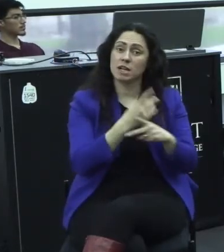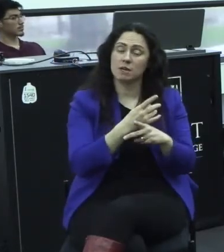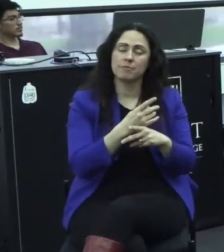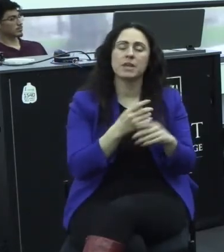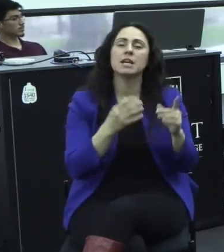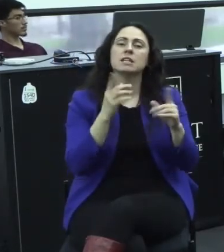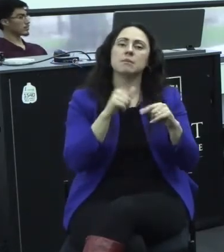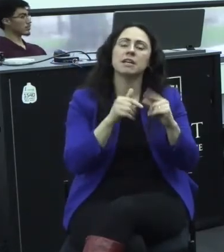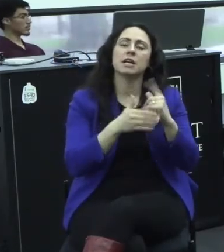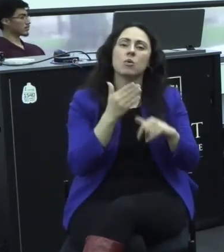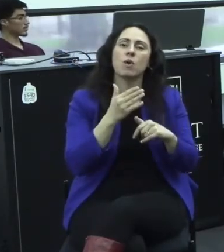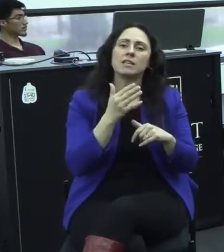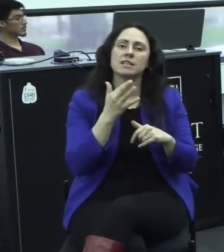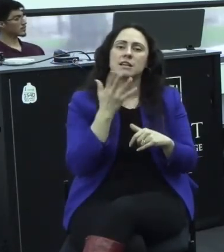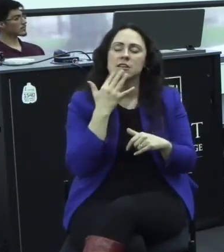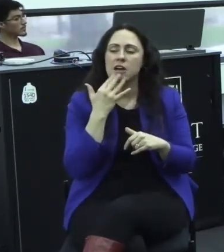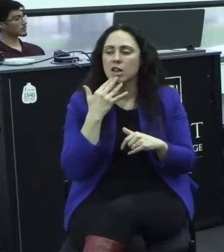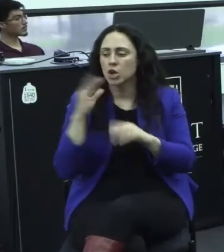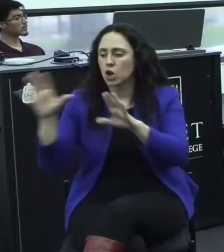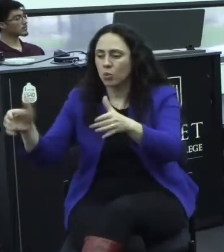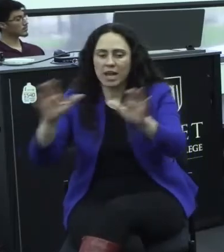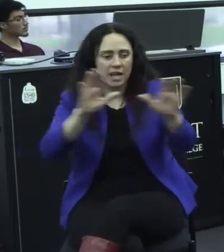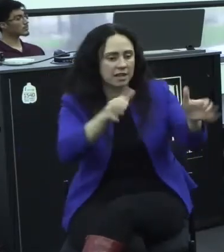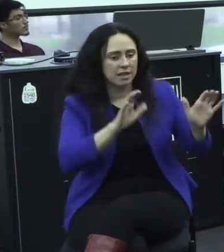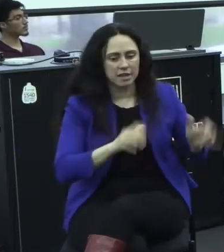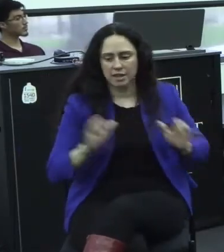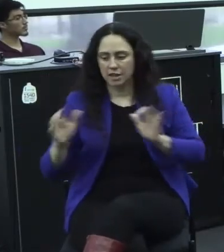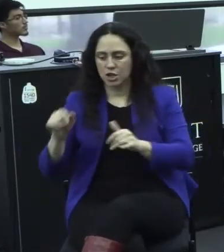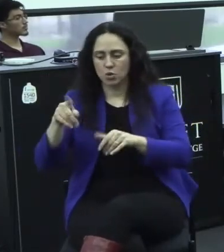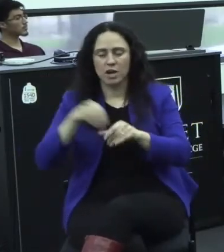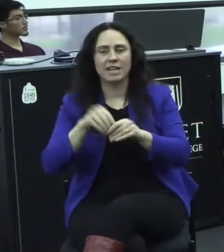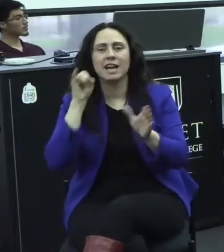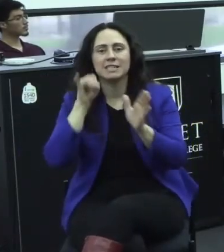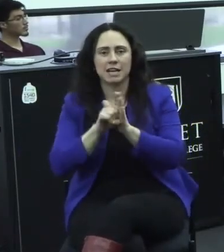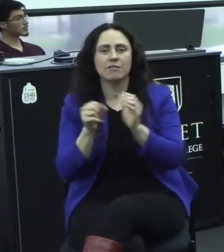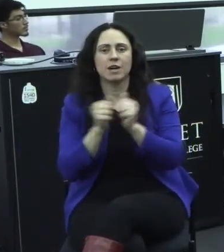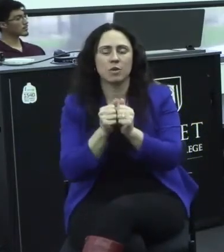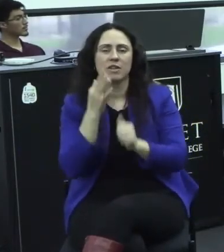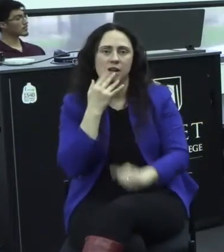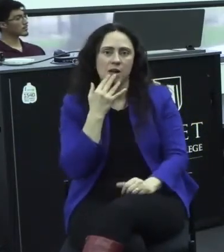or each wing was identified with a separate color. Additionally,